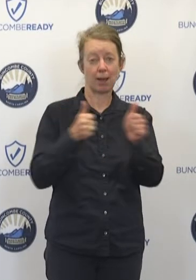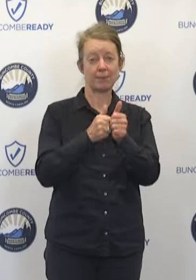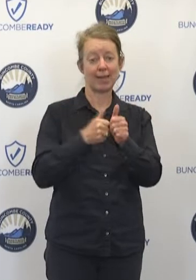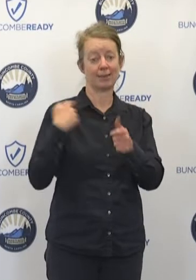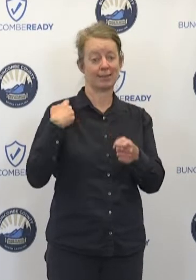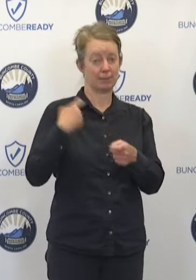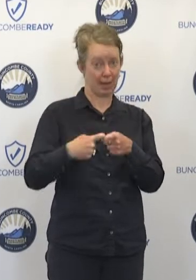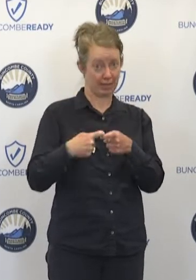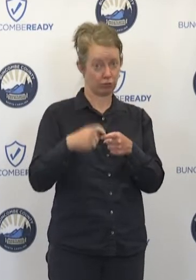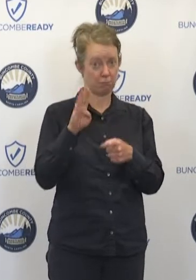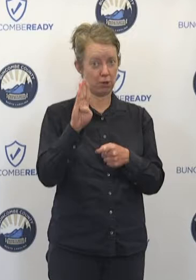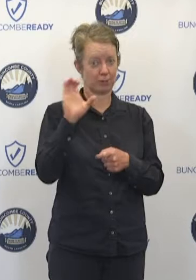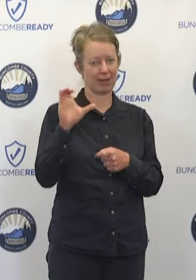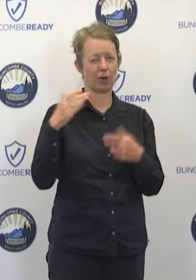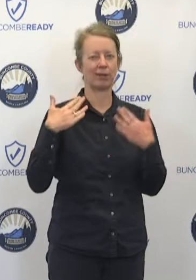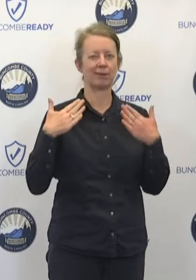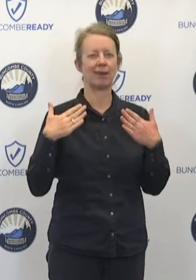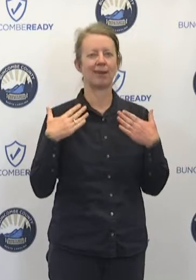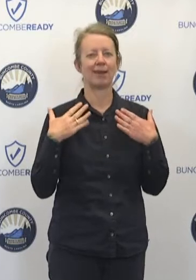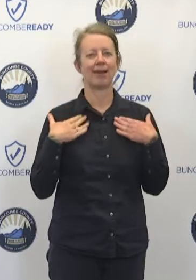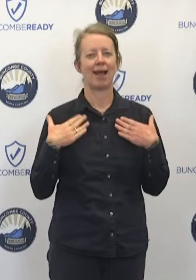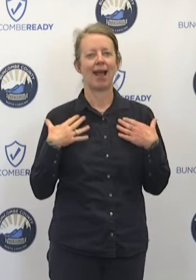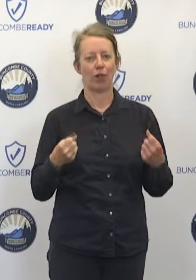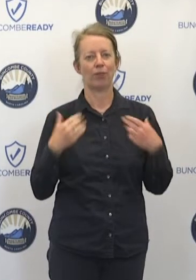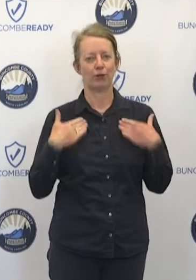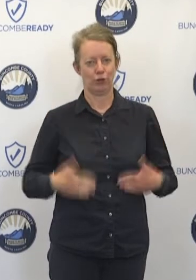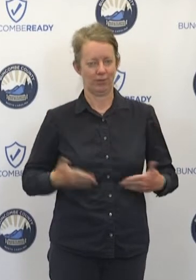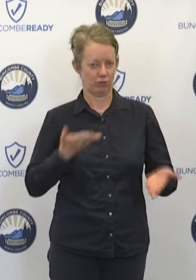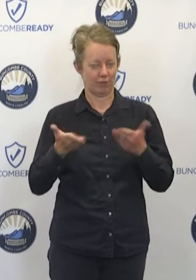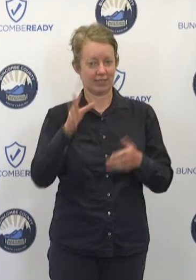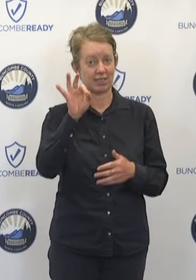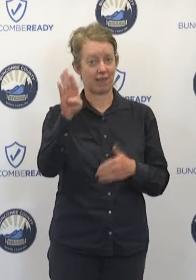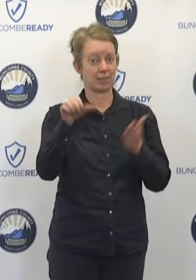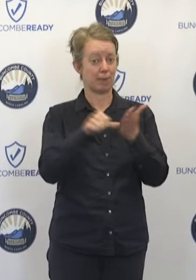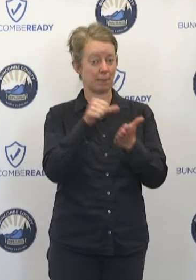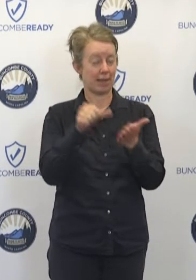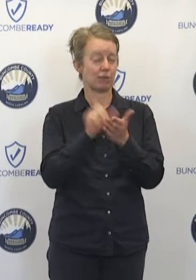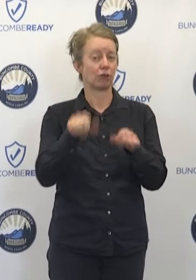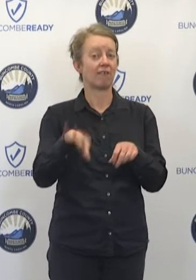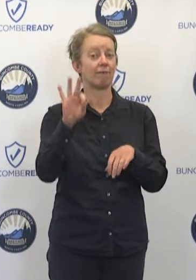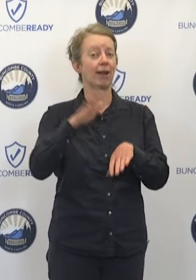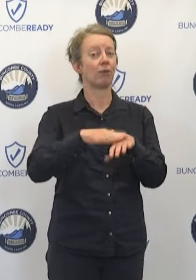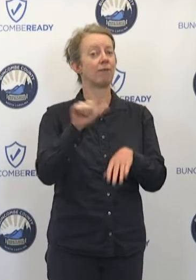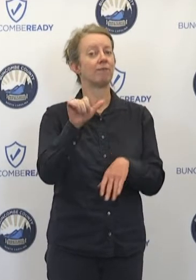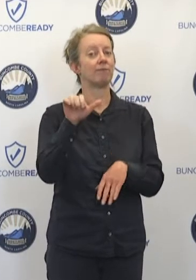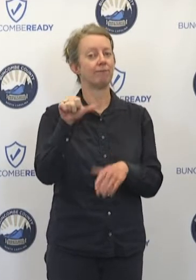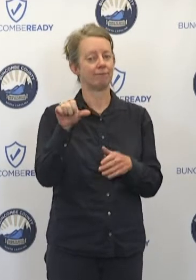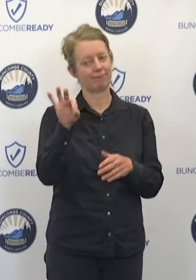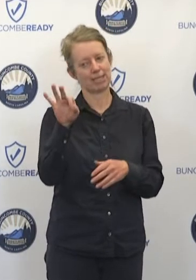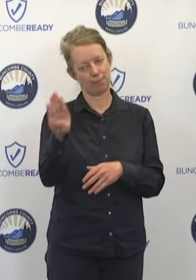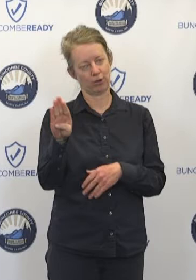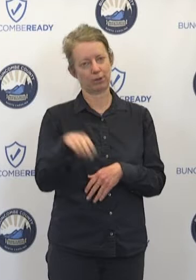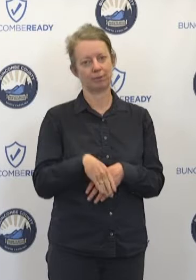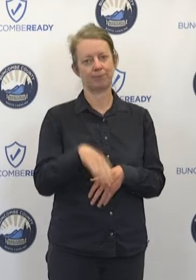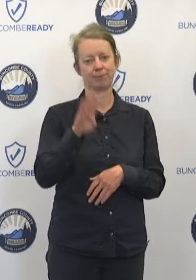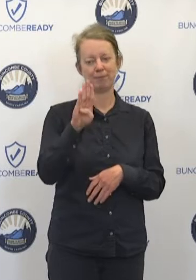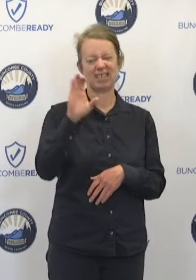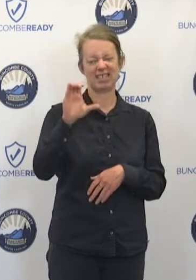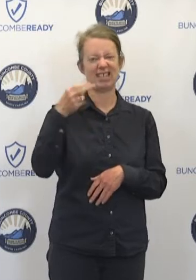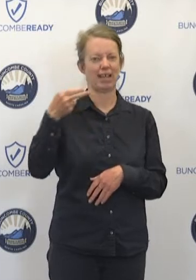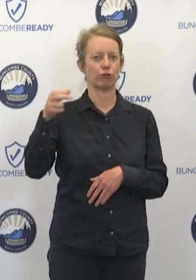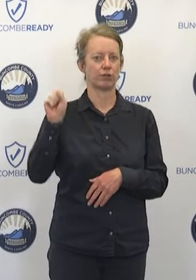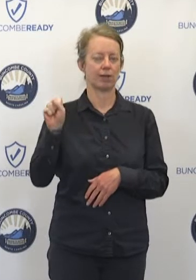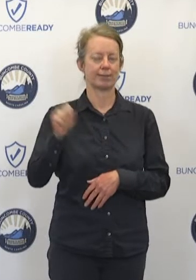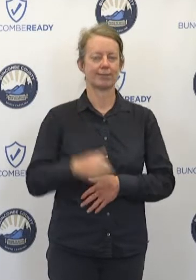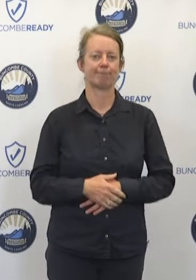the Buncombe County Health and Human Services Facebook page, and that can be found on Facebook at